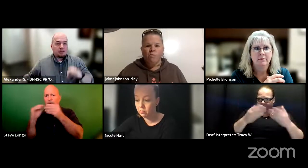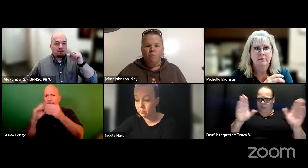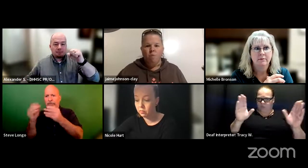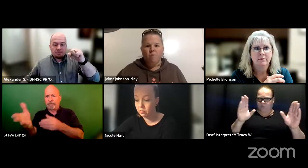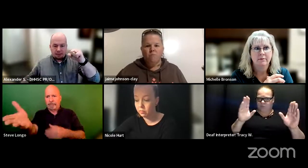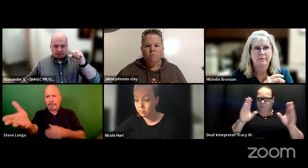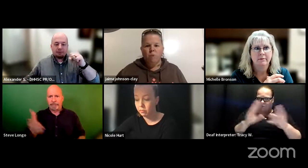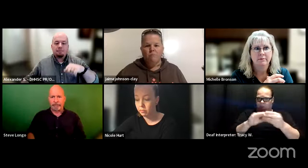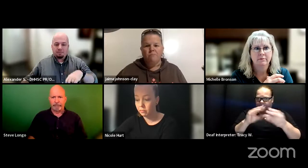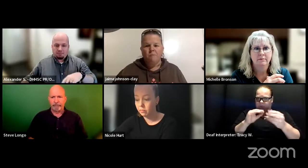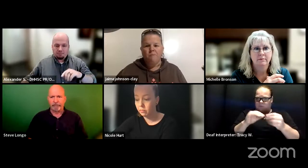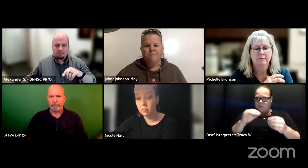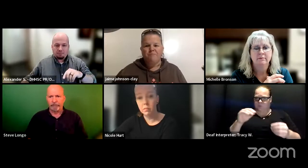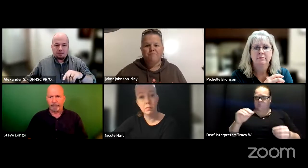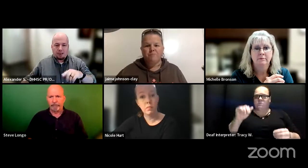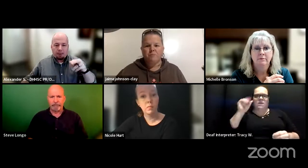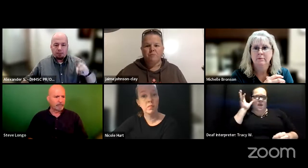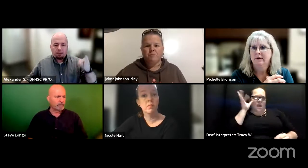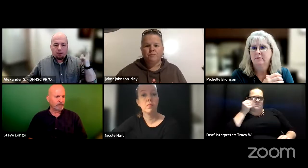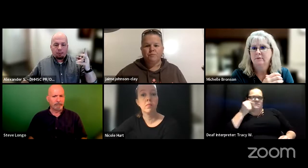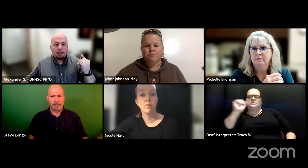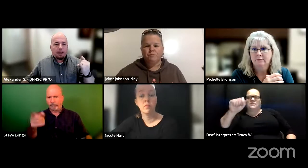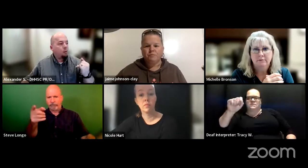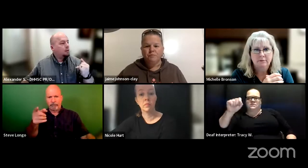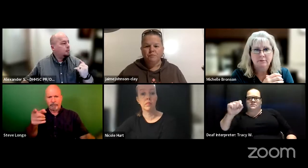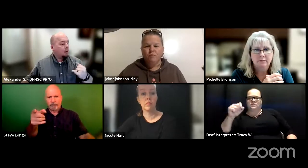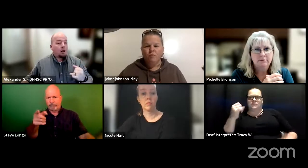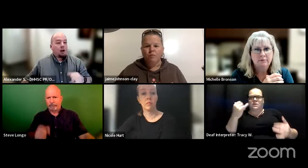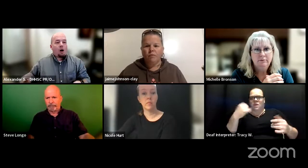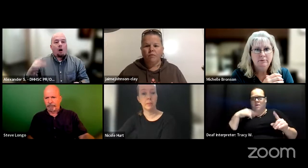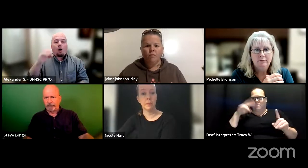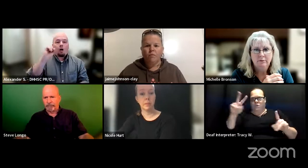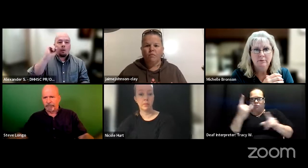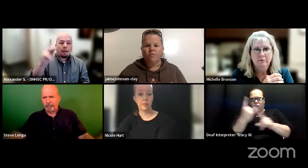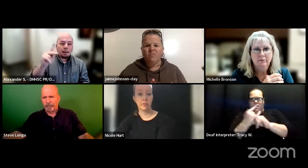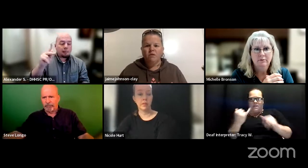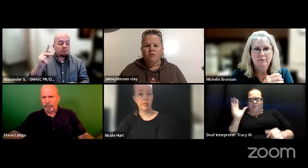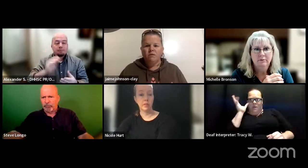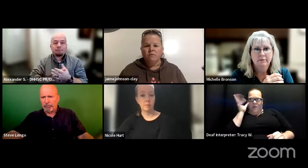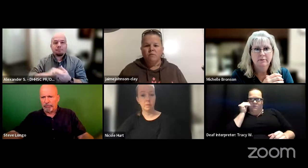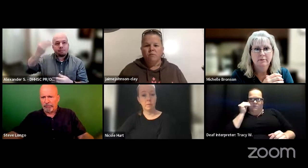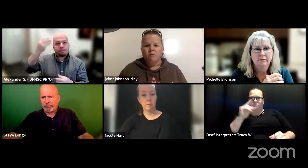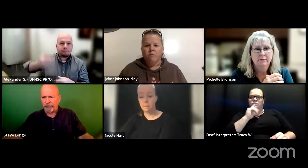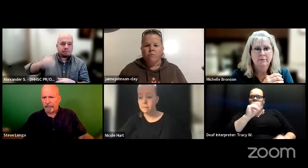if you're ready for the general comment. Yep, this is Alex. Hello, everyone.